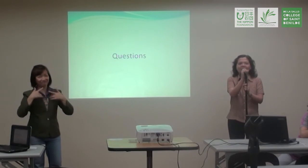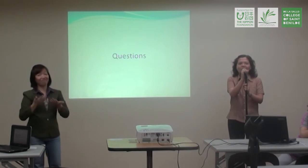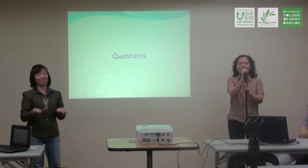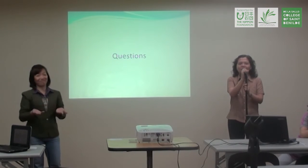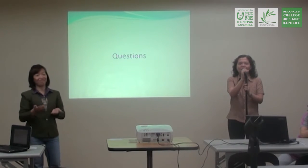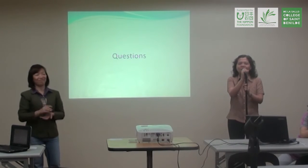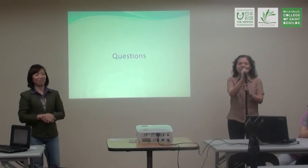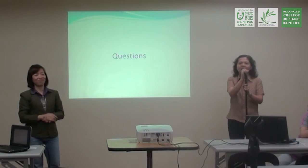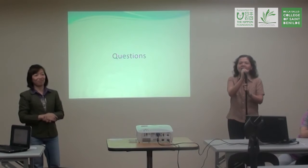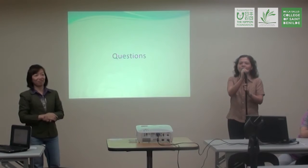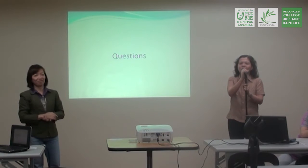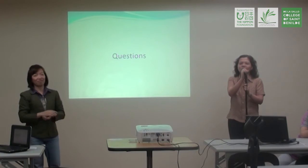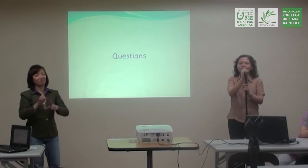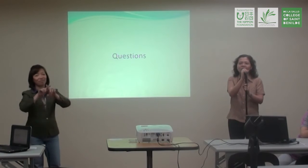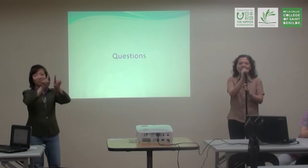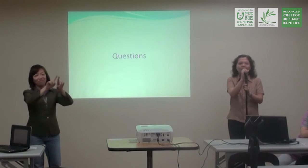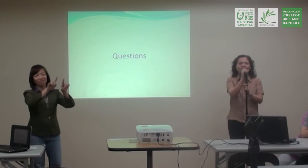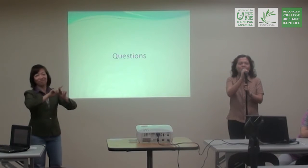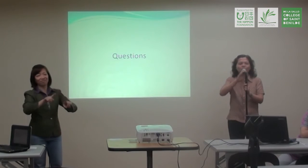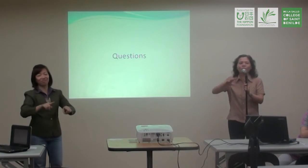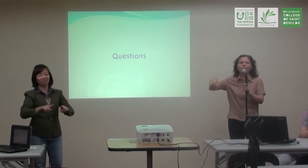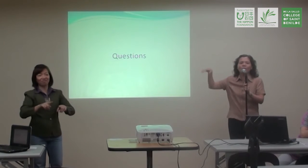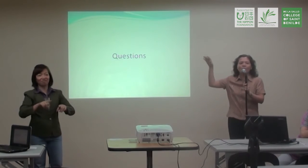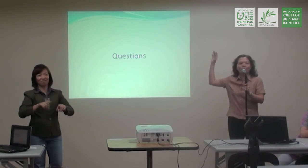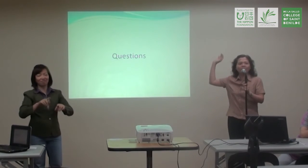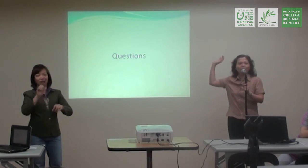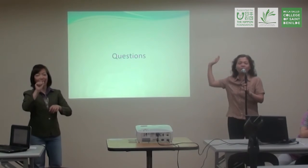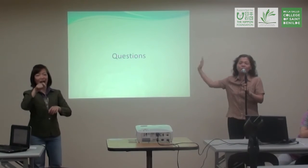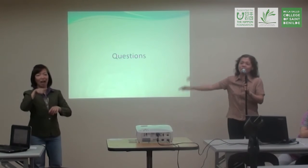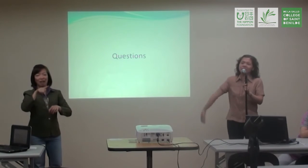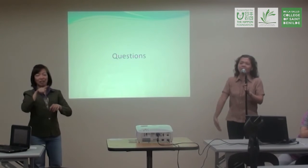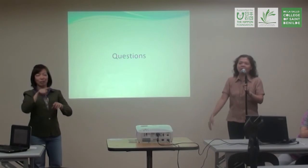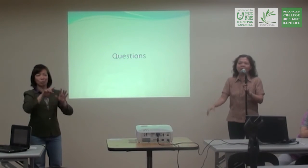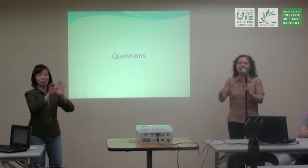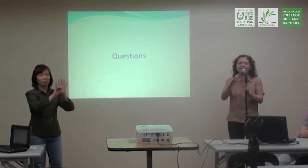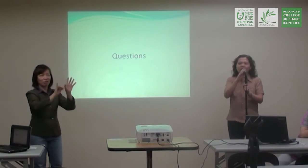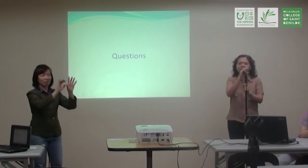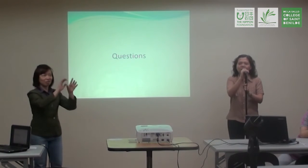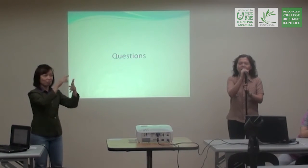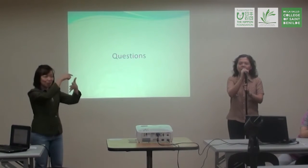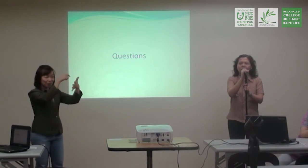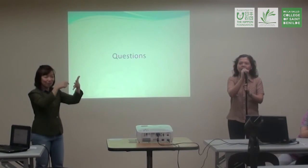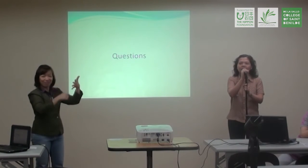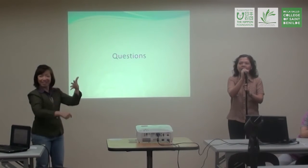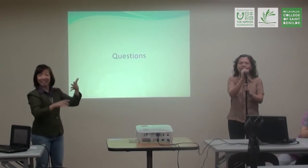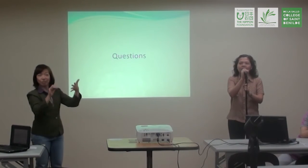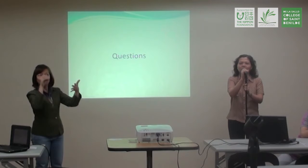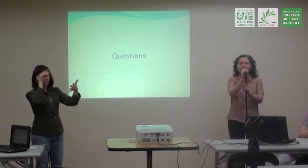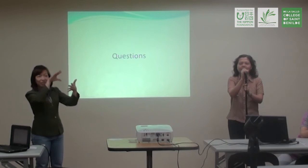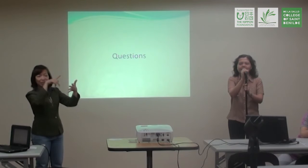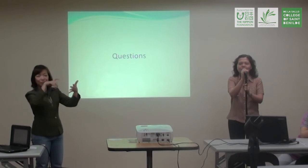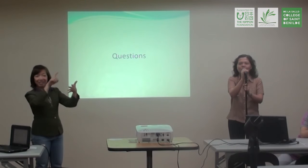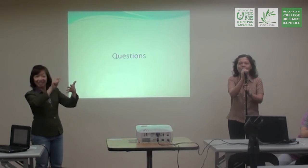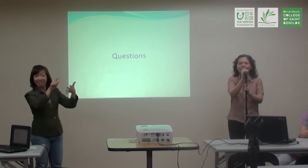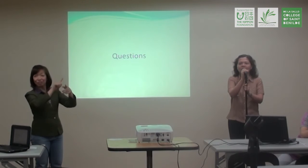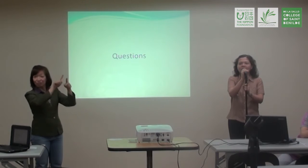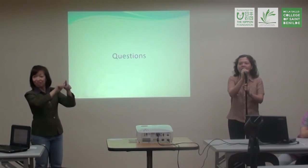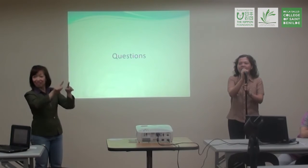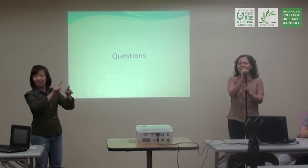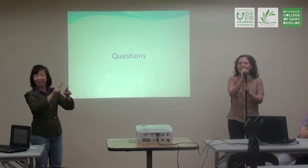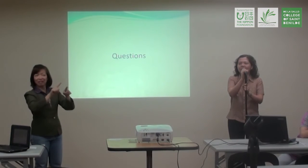it's different aspects of your life, as you were able to see earlier in the PowerPoint